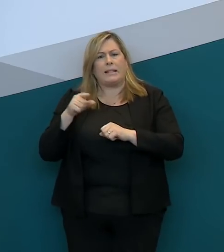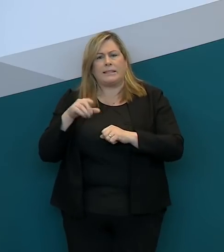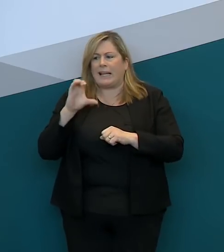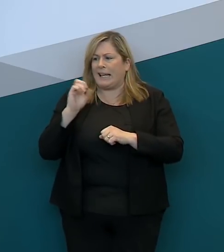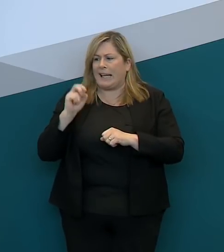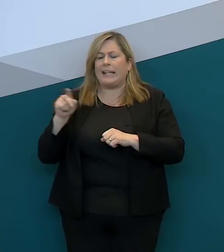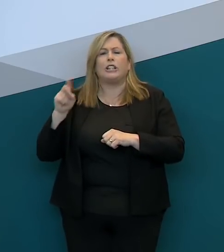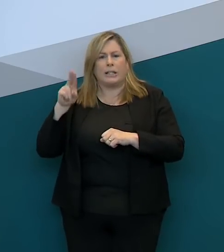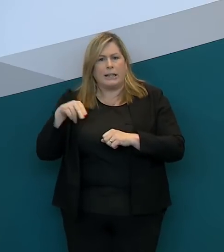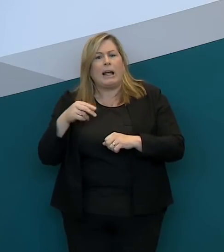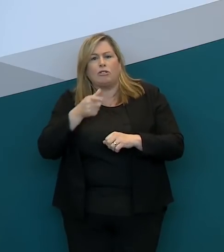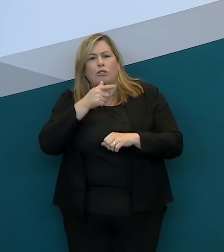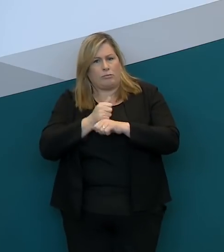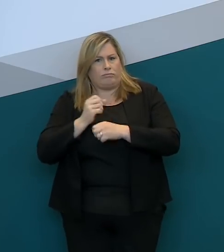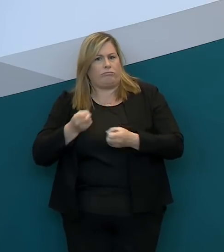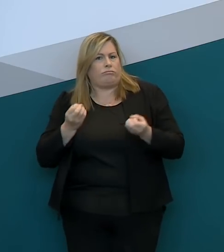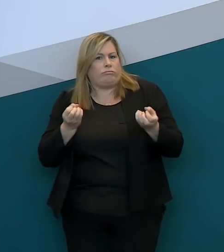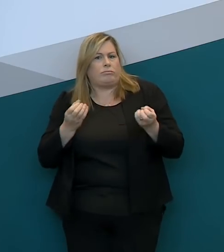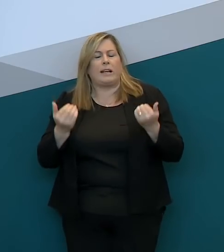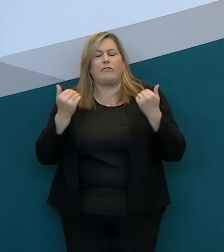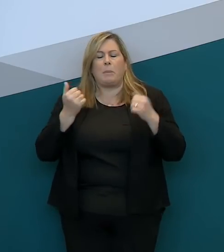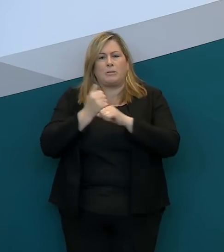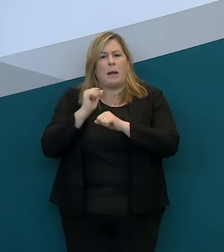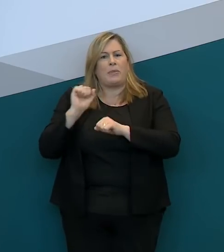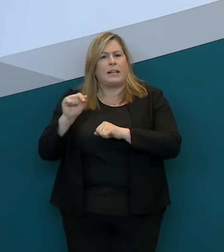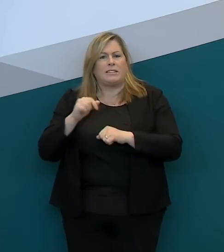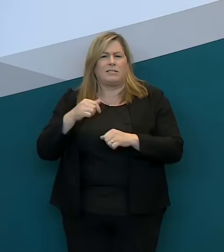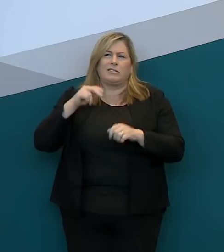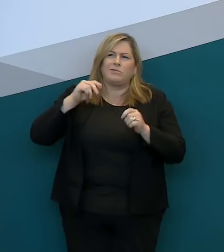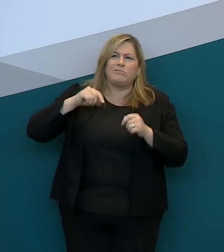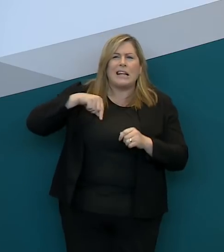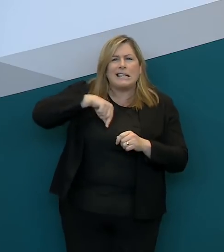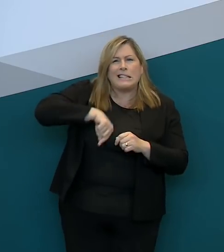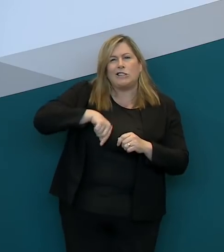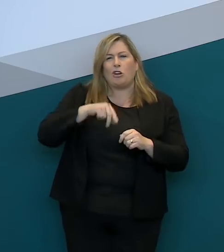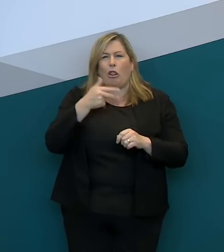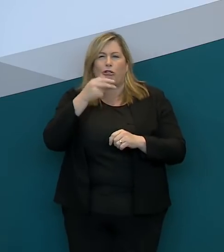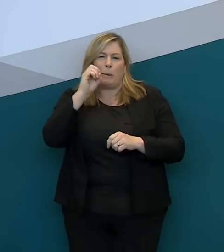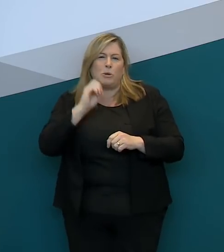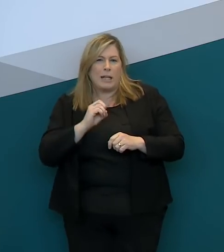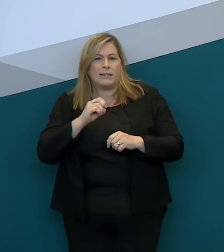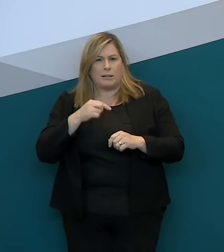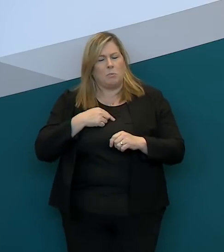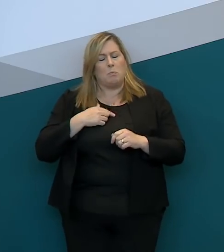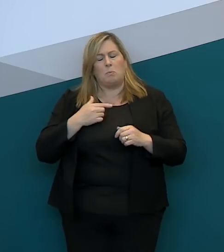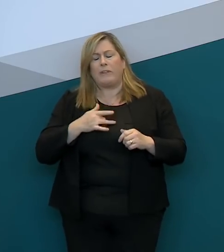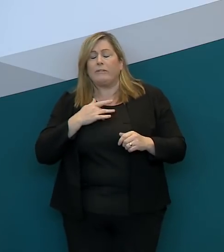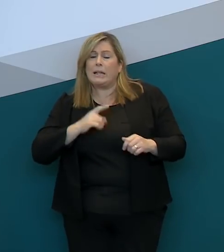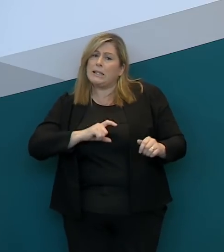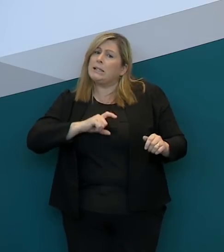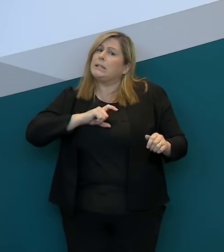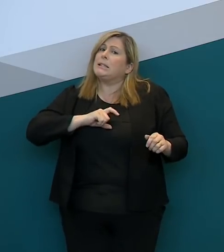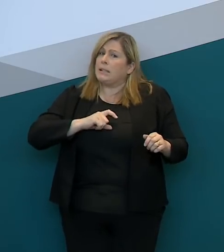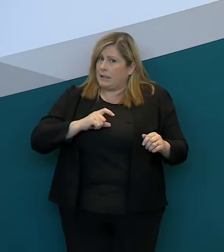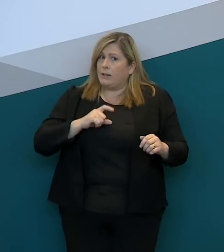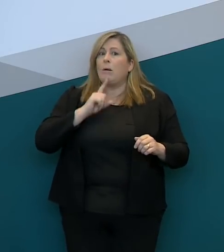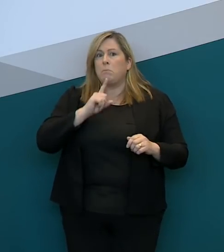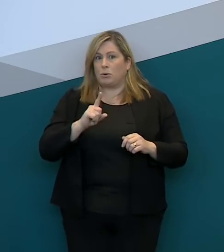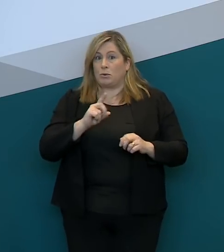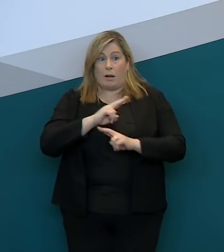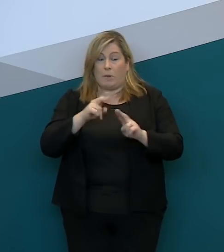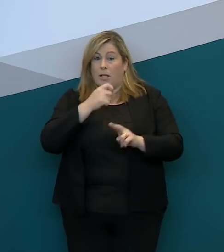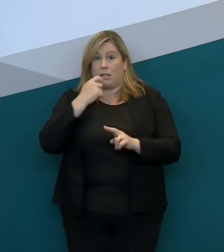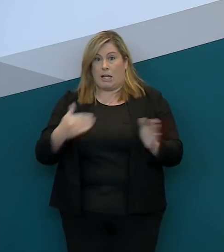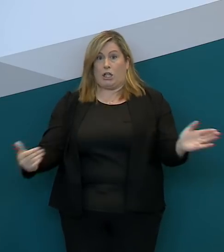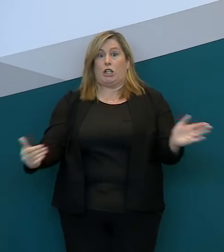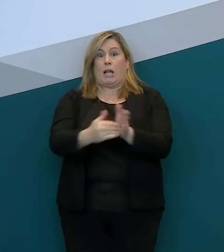3% is giving us a sense of encouragement in relation to where we will be and our readiness to move on. But that's not me saying that